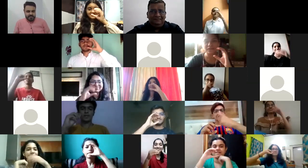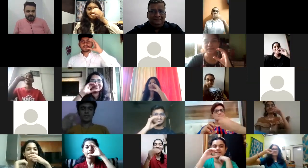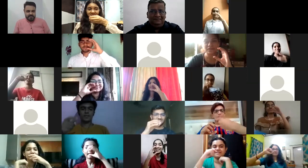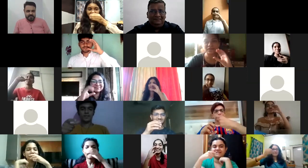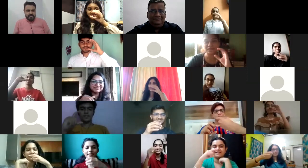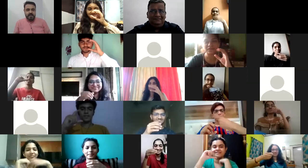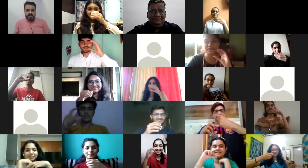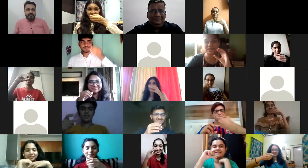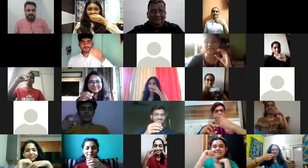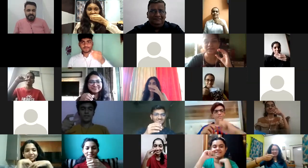current.